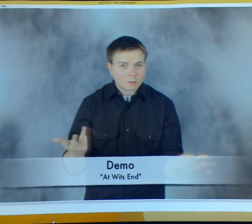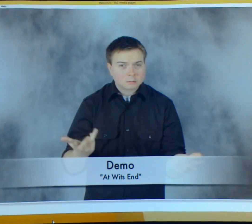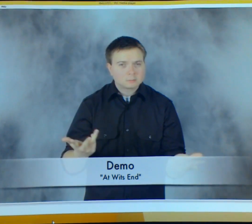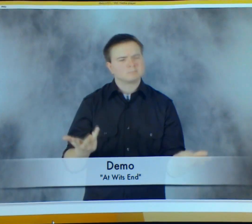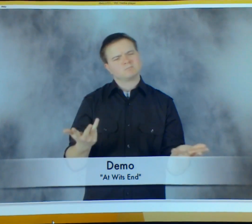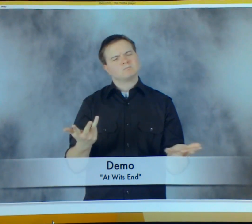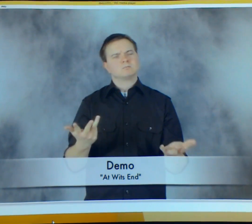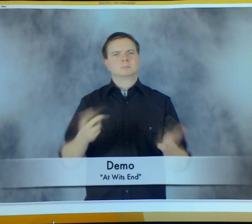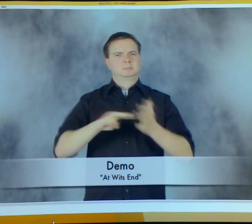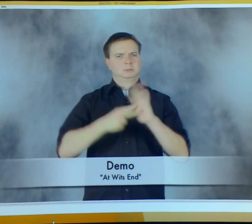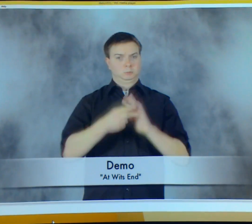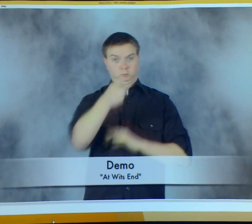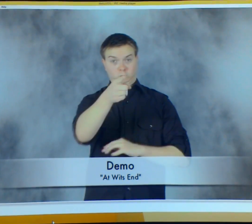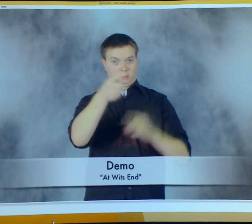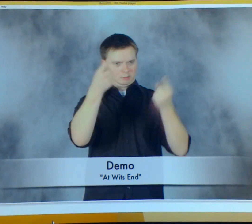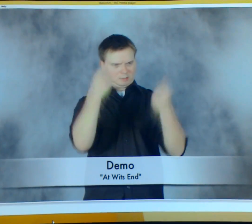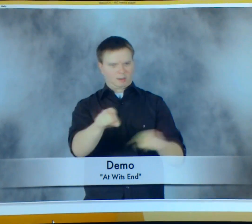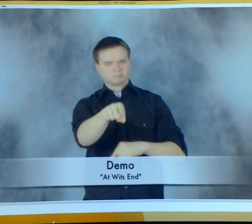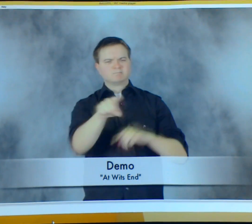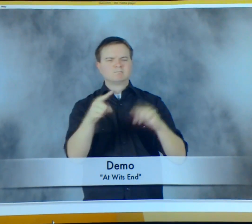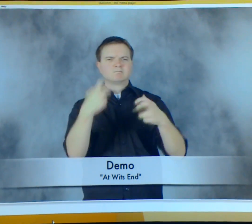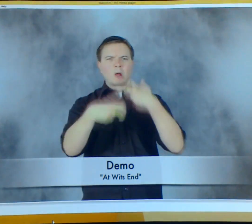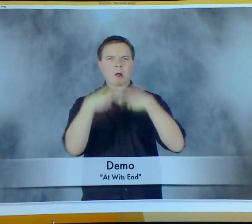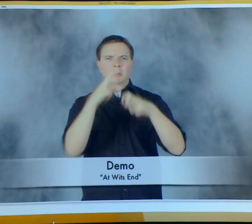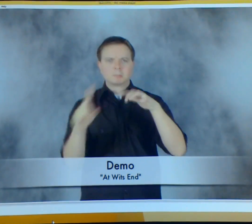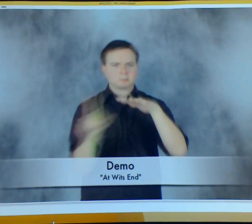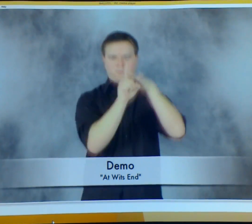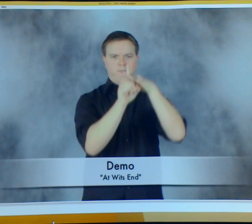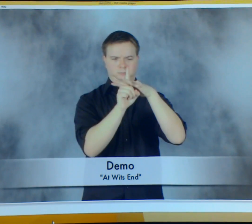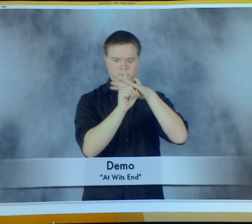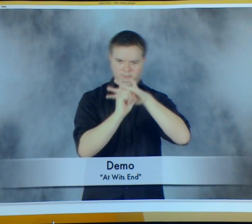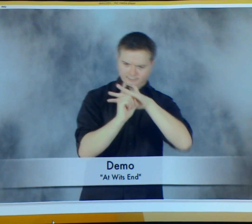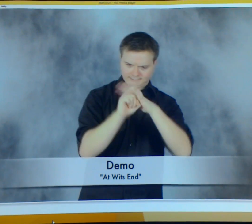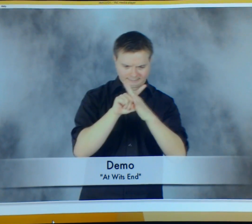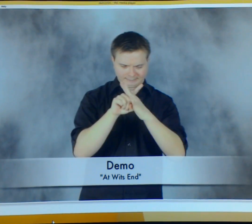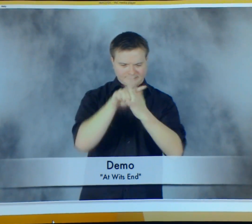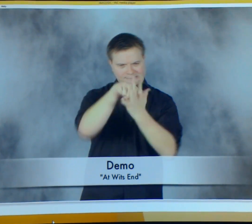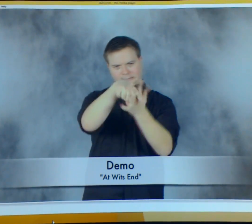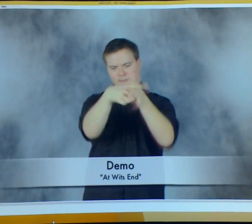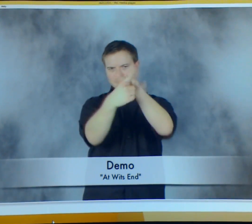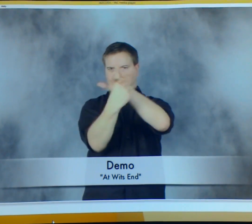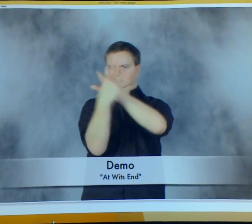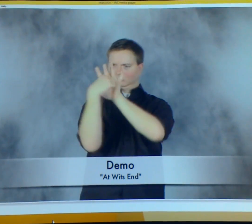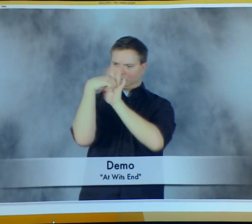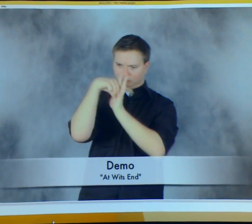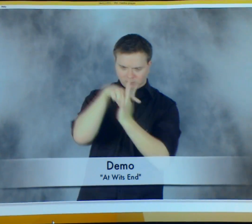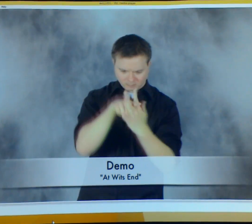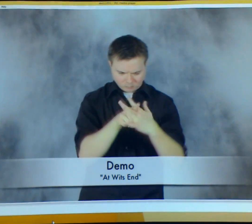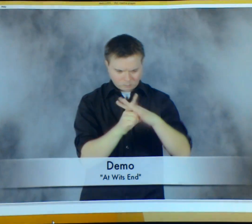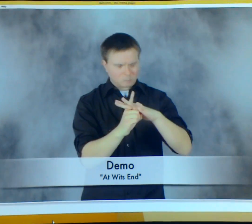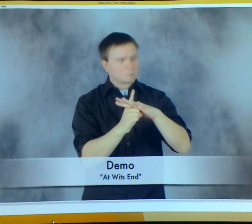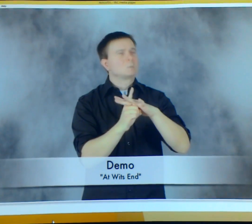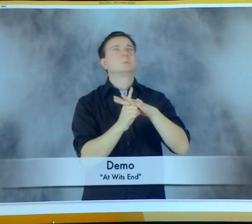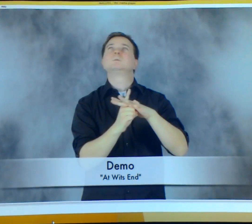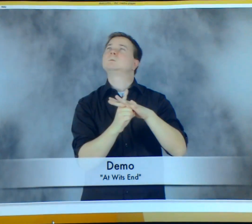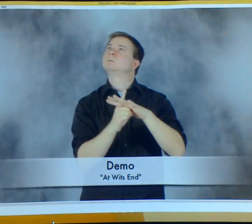Now the phrase "at its wit's end," it really means that something has happened and a problem shows up. No matter